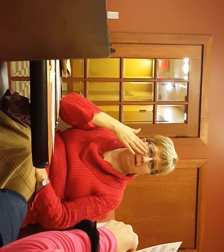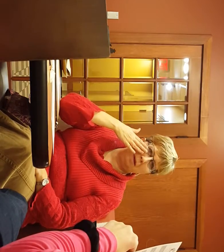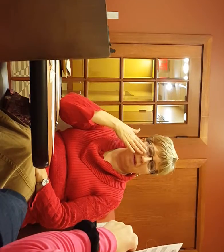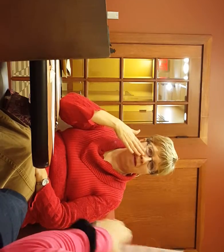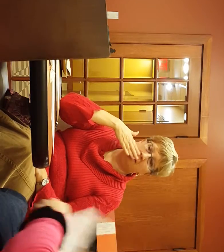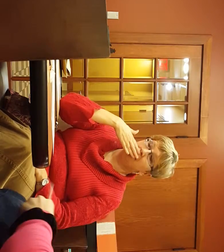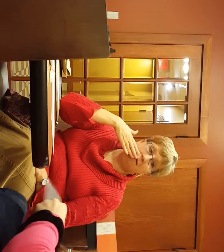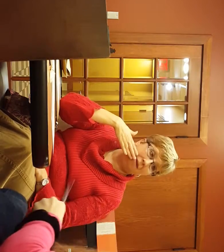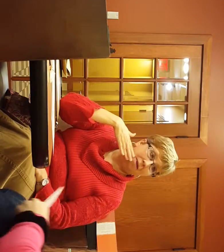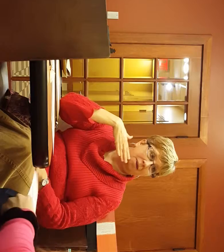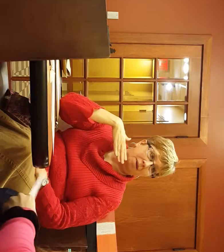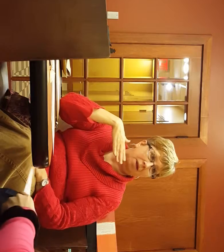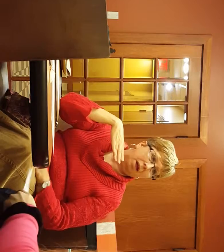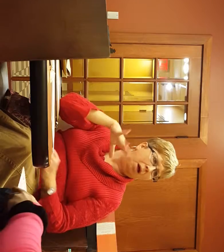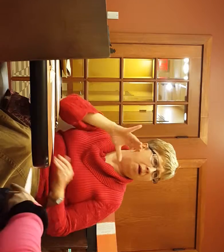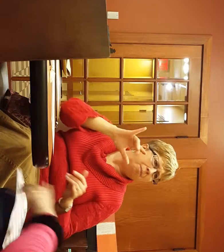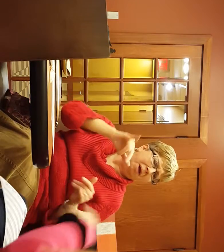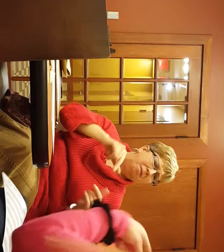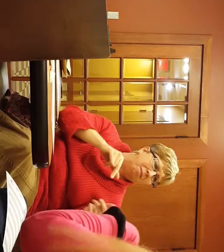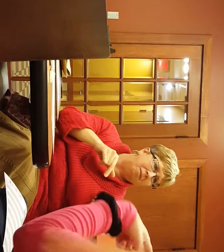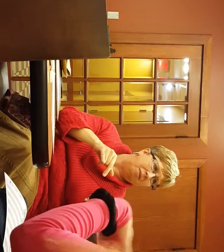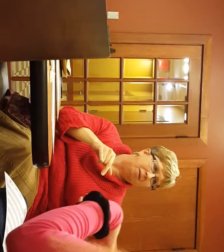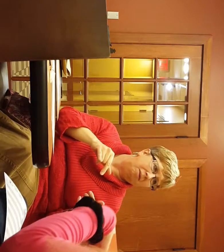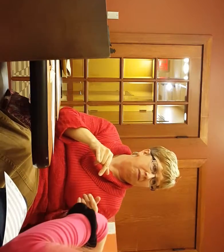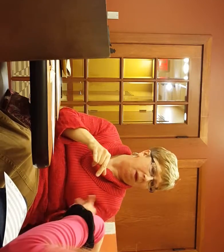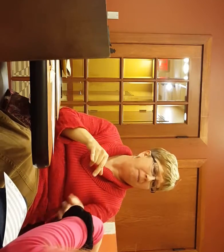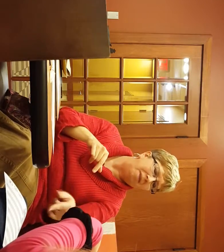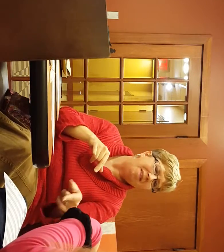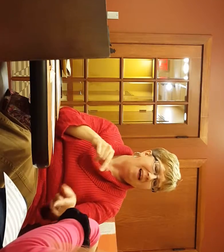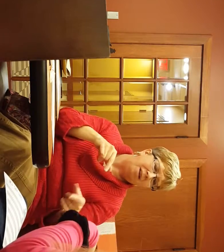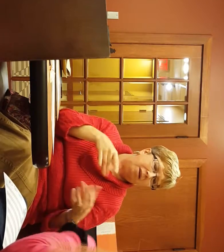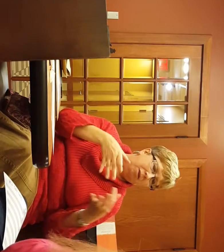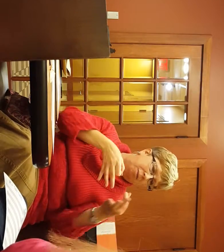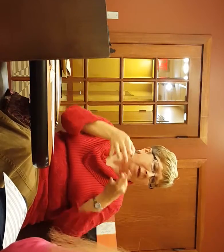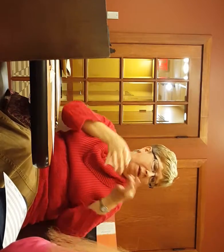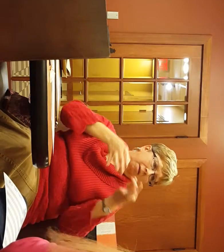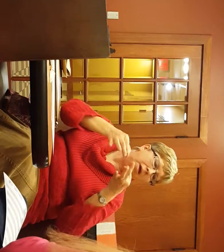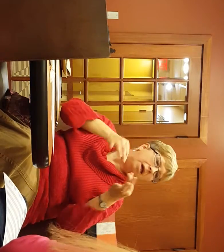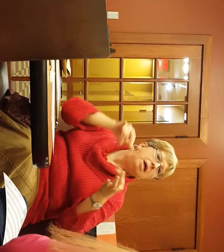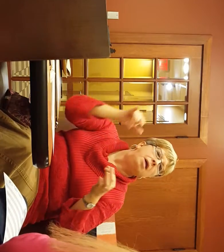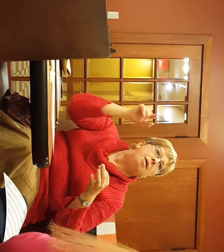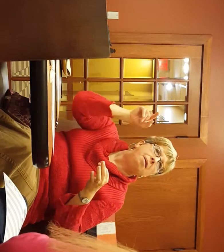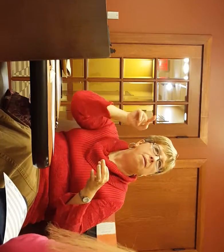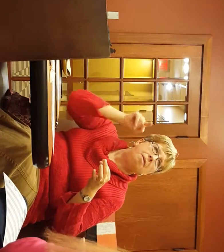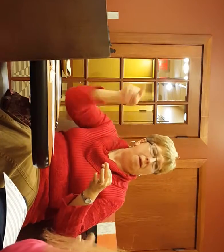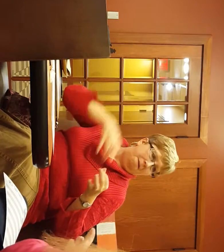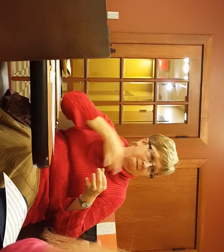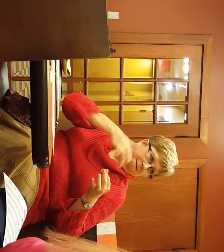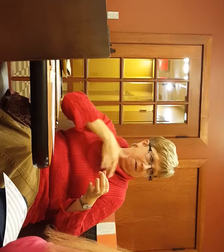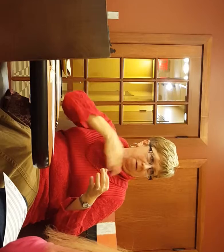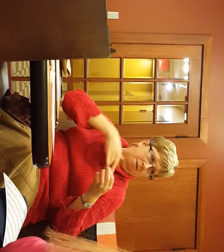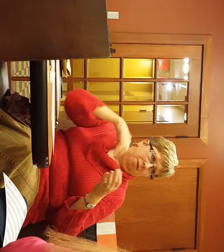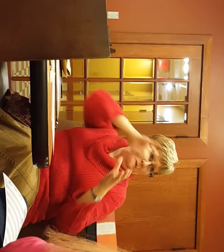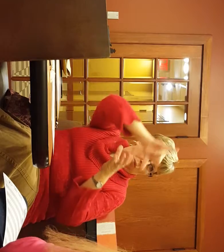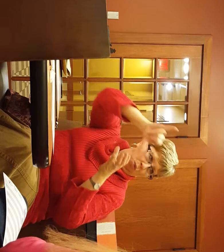If you put a drop on the tip of your tongue and stick it to the roof of your mouth, you get a lot of that effect of what she was just saying. And then go ahead and take the rest. Just rub it